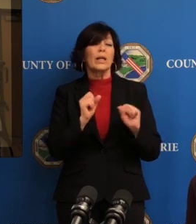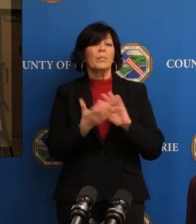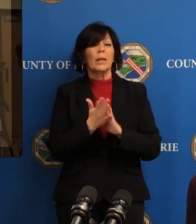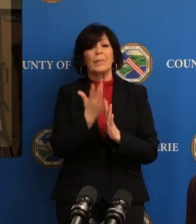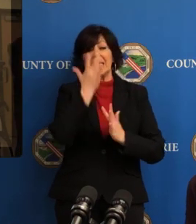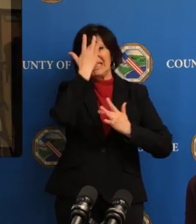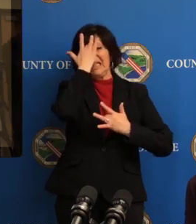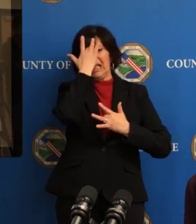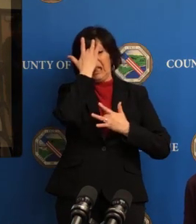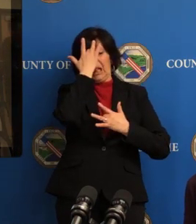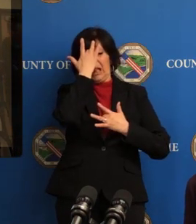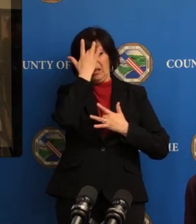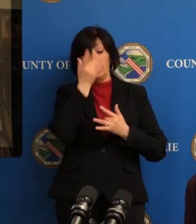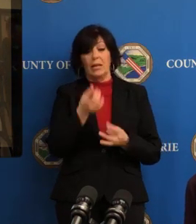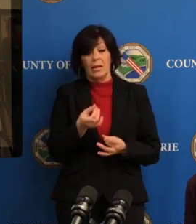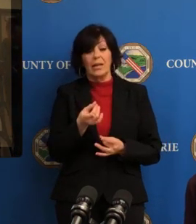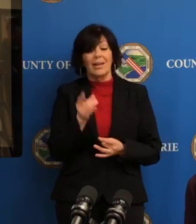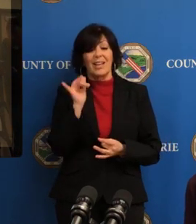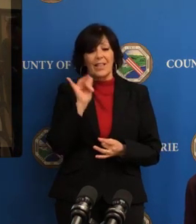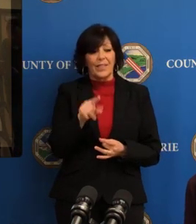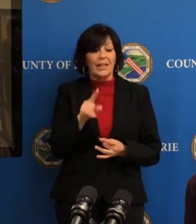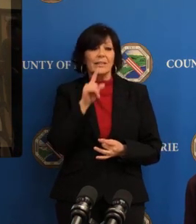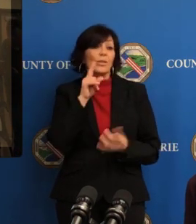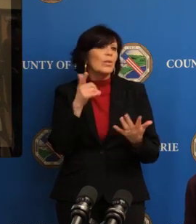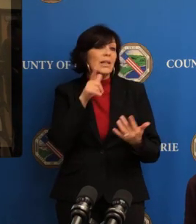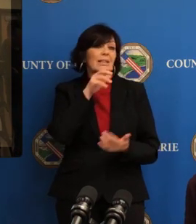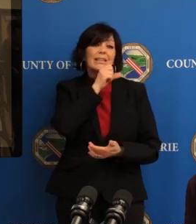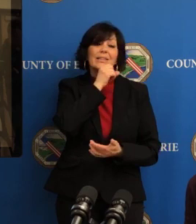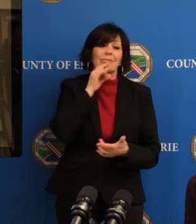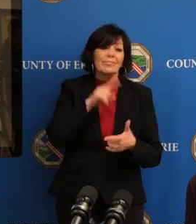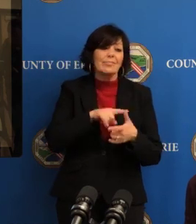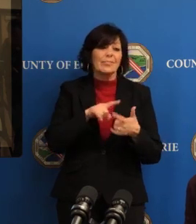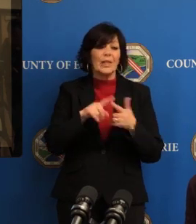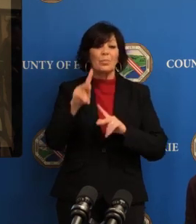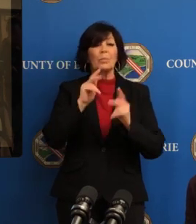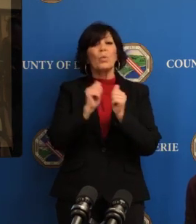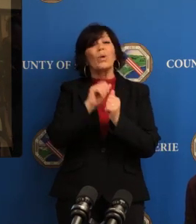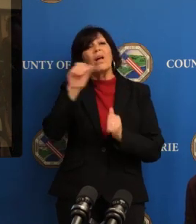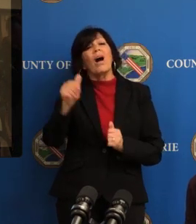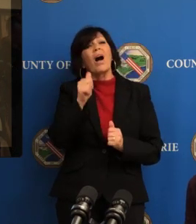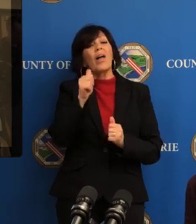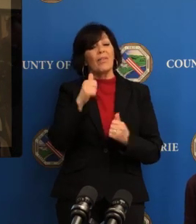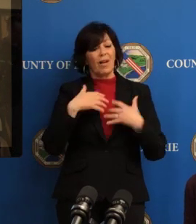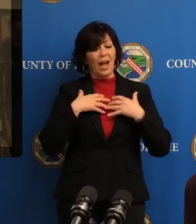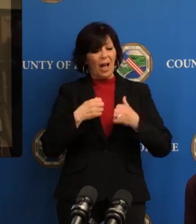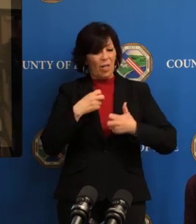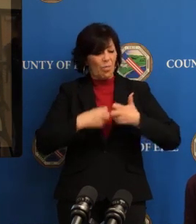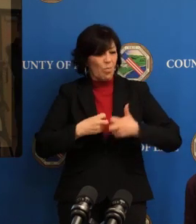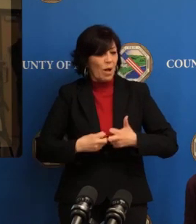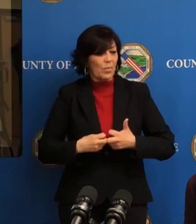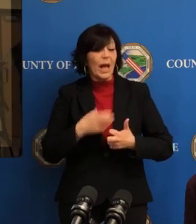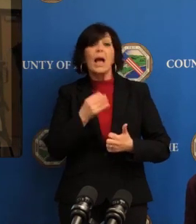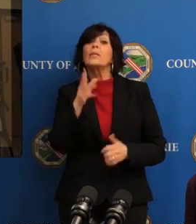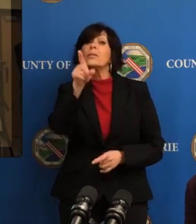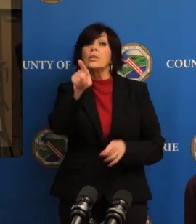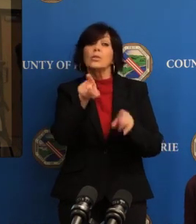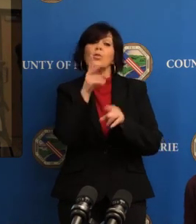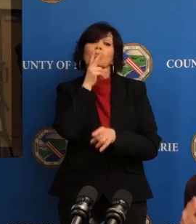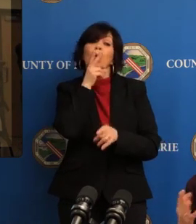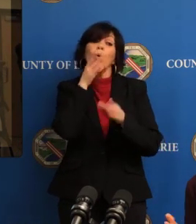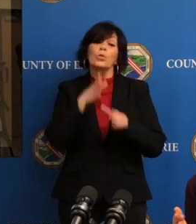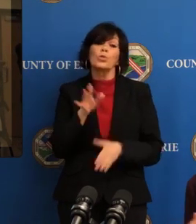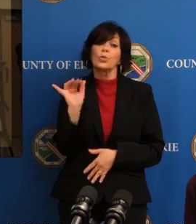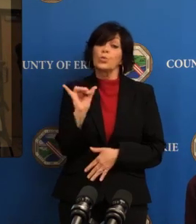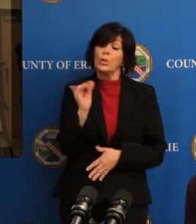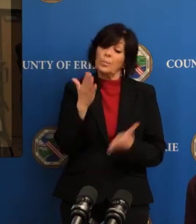with COVID-19. And so that's, again, our elderly and people with other chronic healthcare conditions, and smokers too. So this might